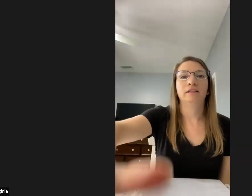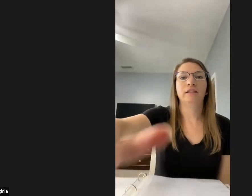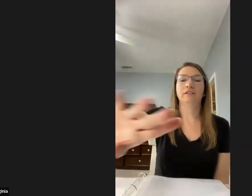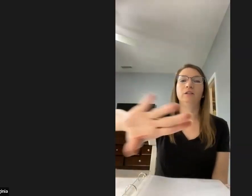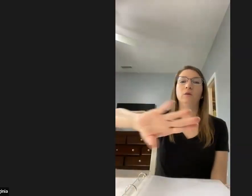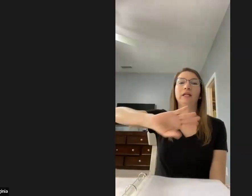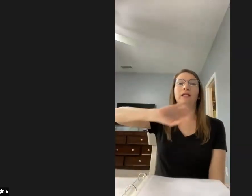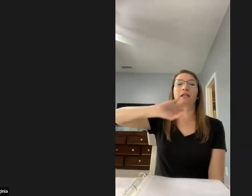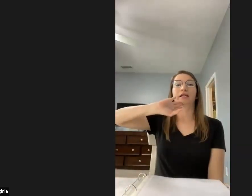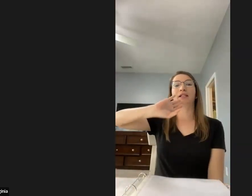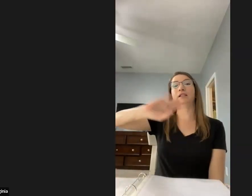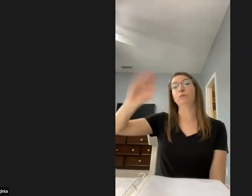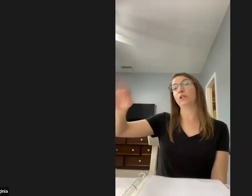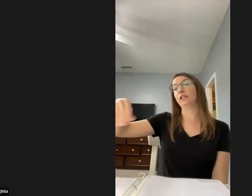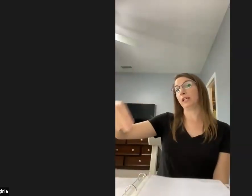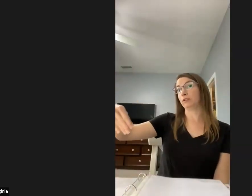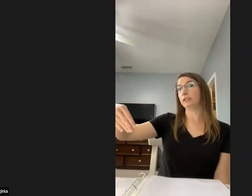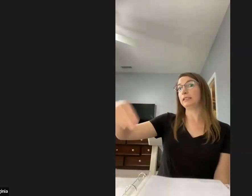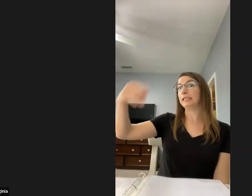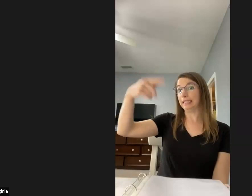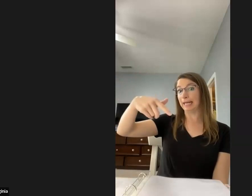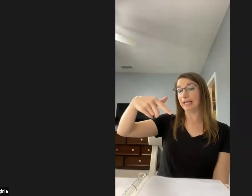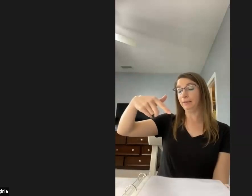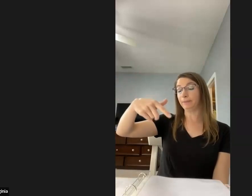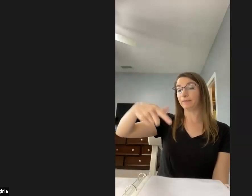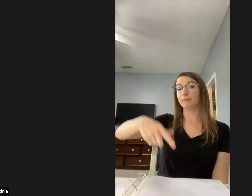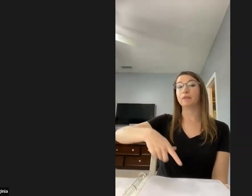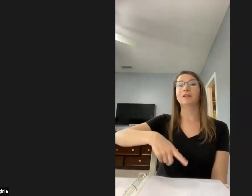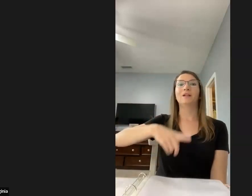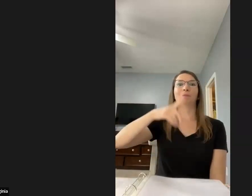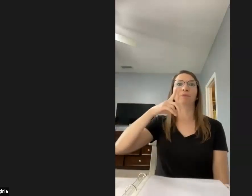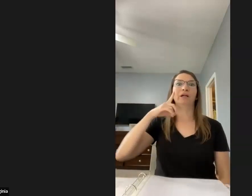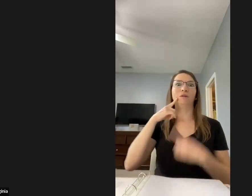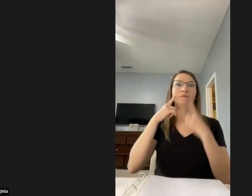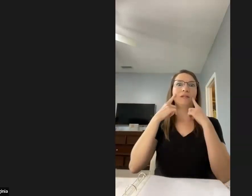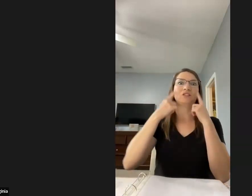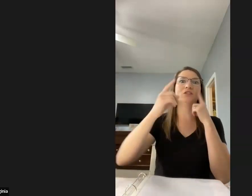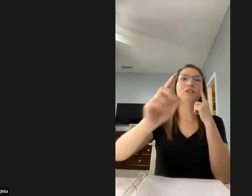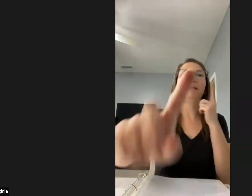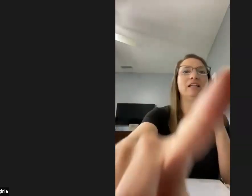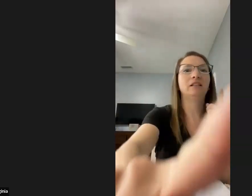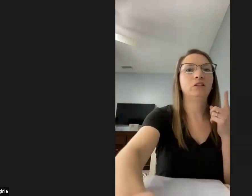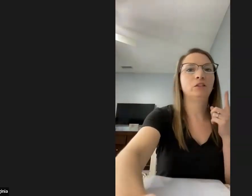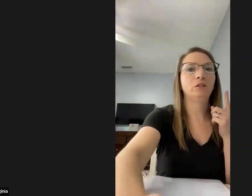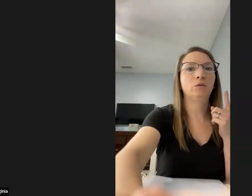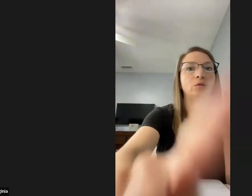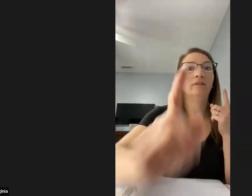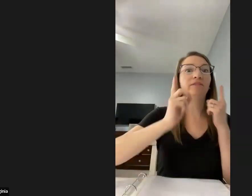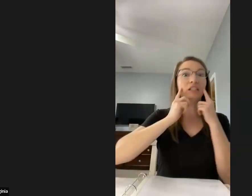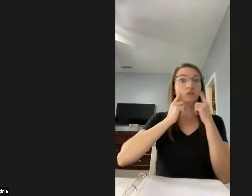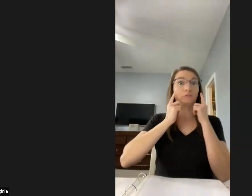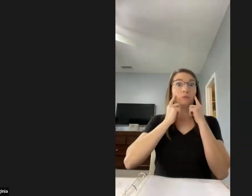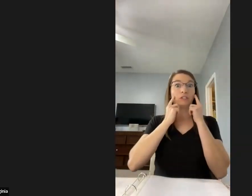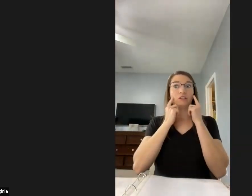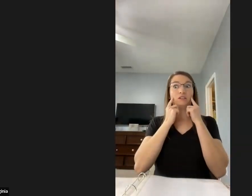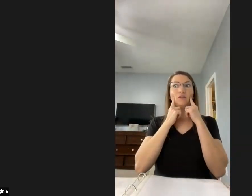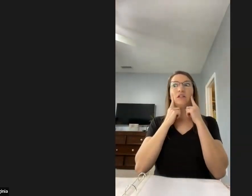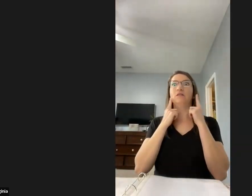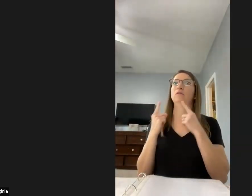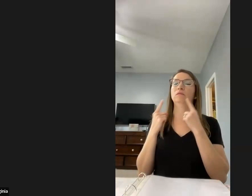Yes. So it is I'm running errands today, but make sure you pay attention to the facial expression. So I